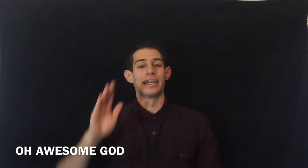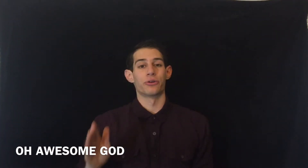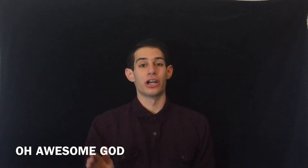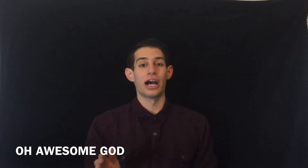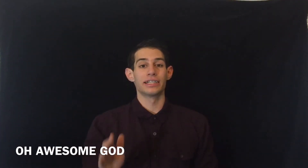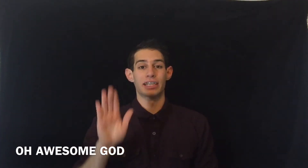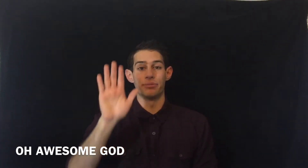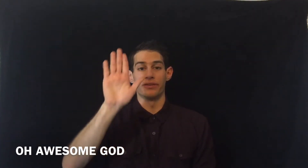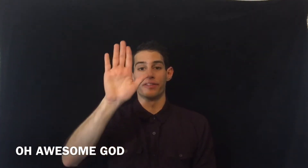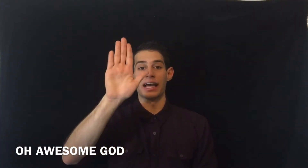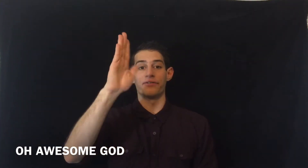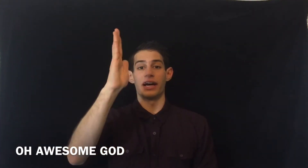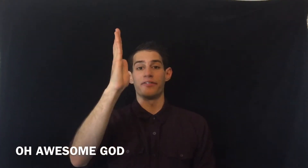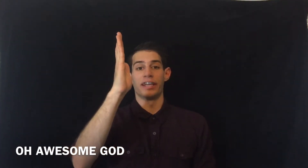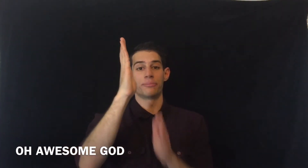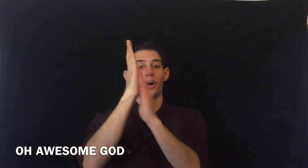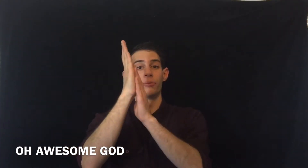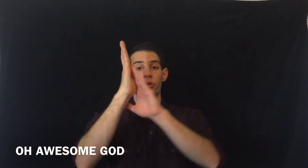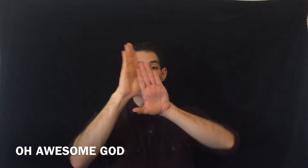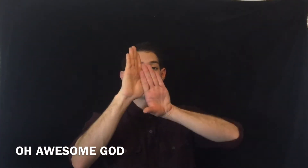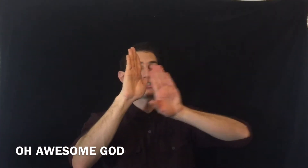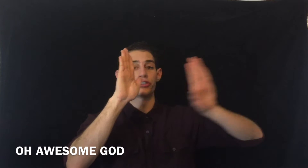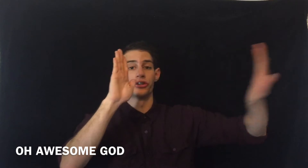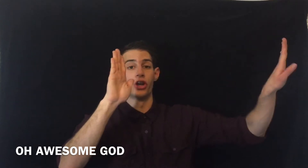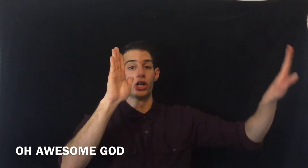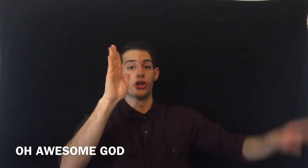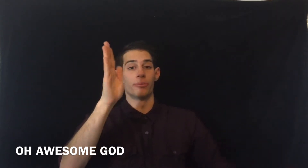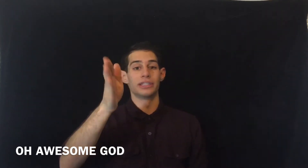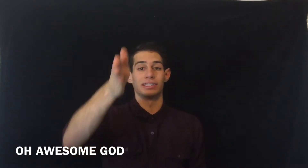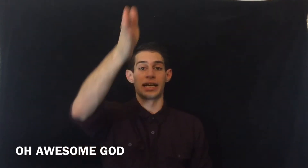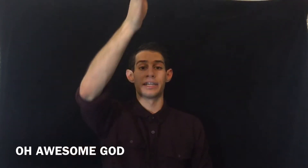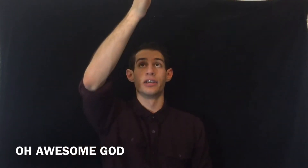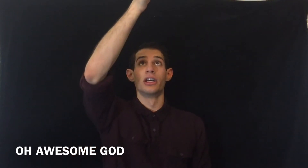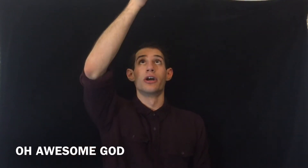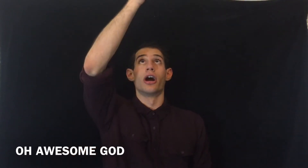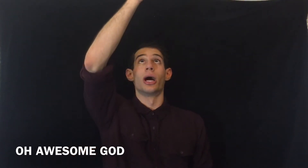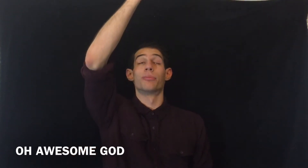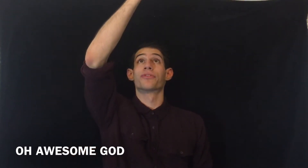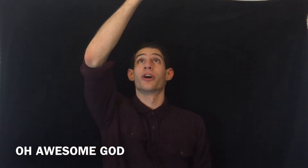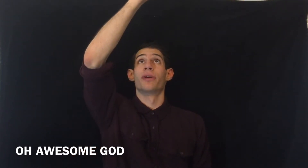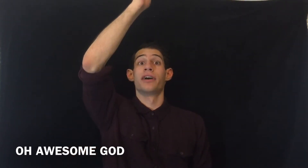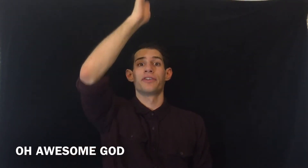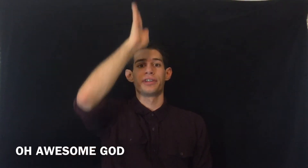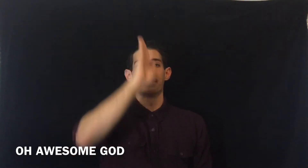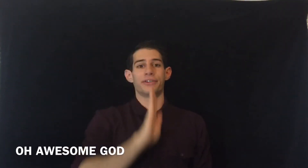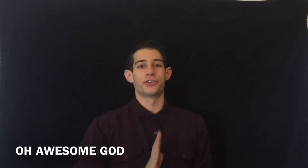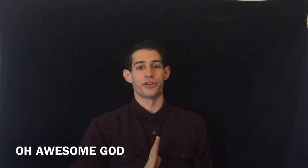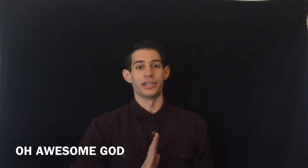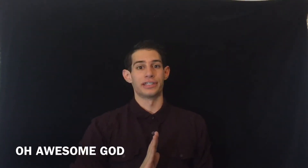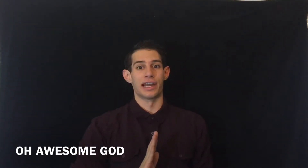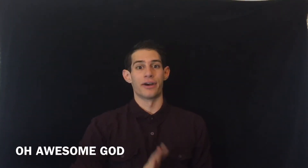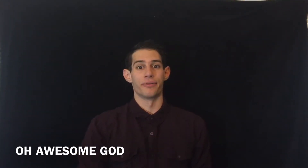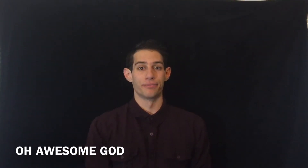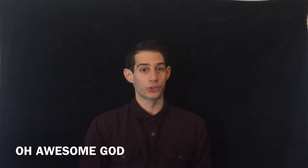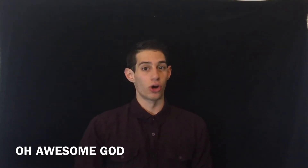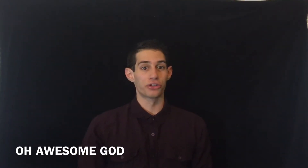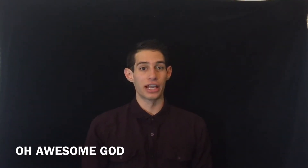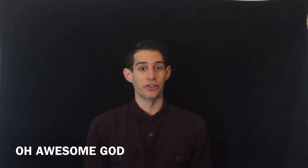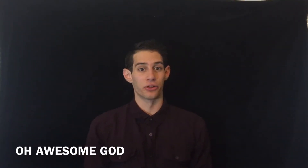now God is going to be a flat 5 hand, palm orientation to your non-dominant side, up from heaven and straight down. So all together it